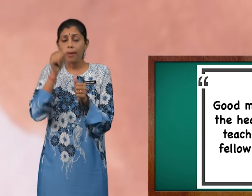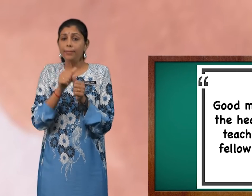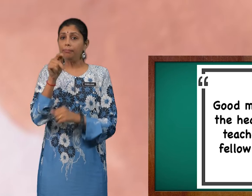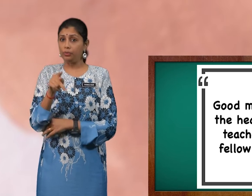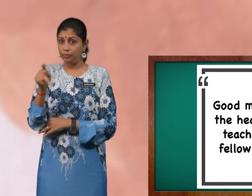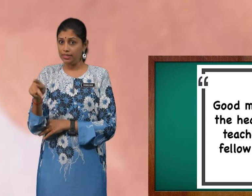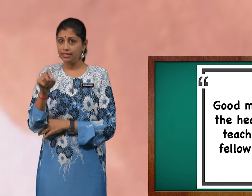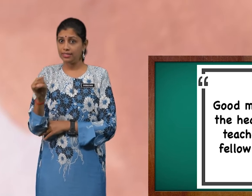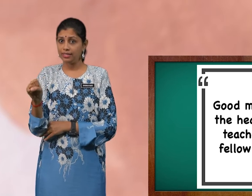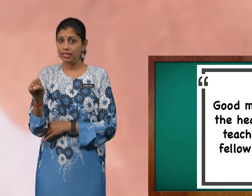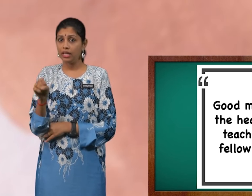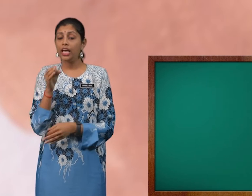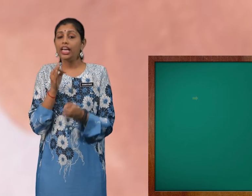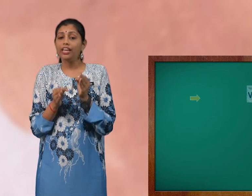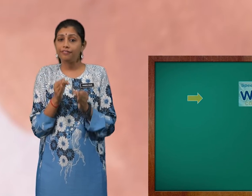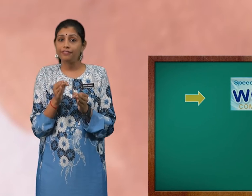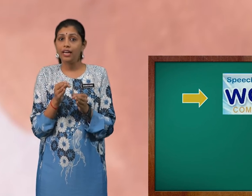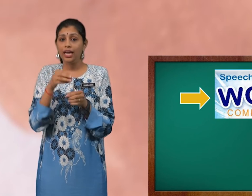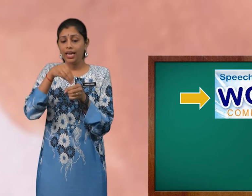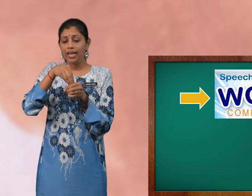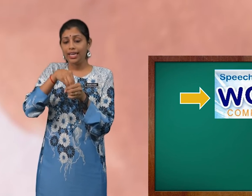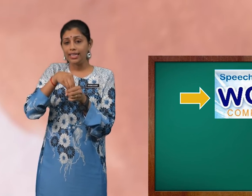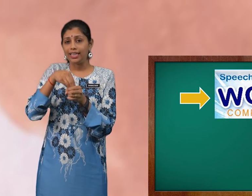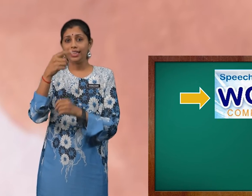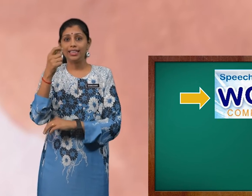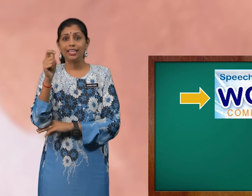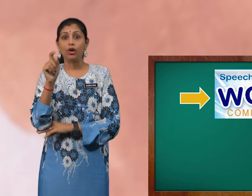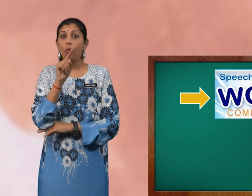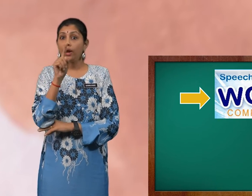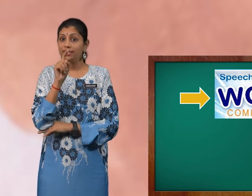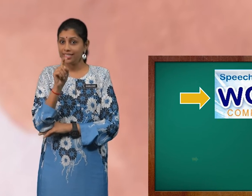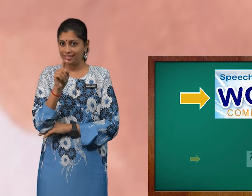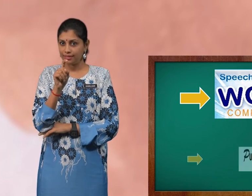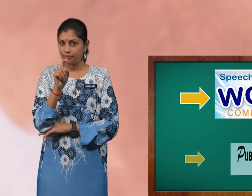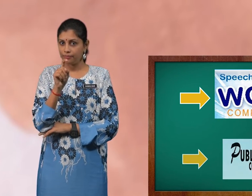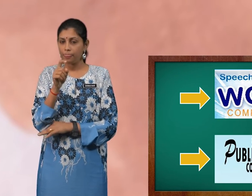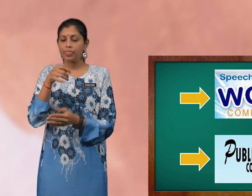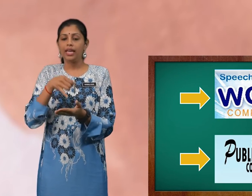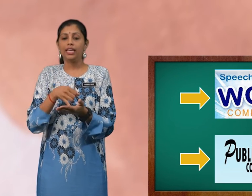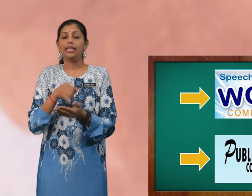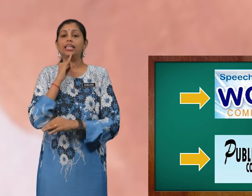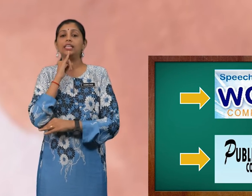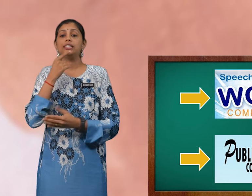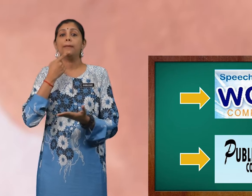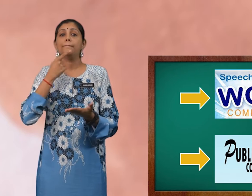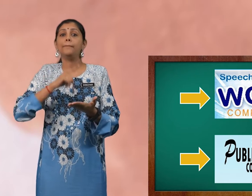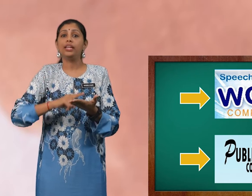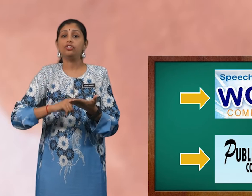Remember, pupils, if in the question it is